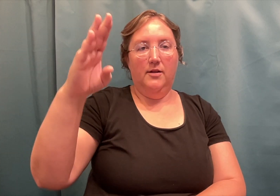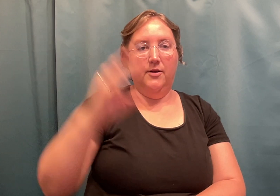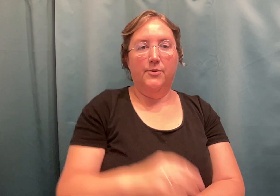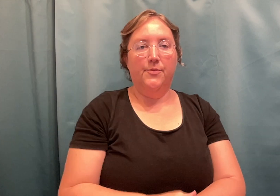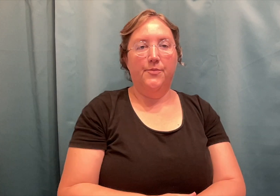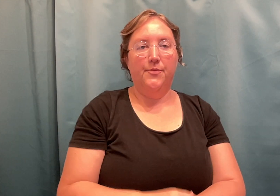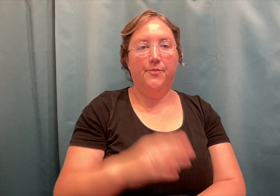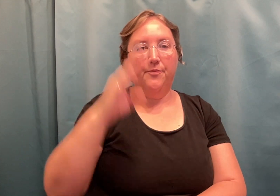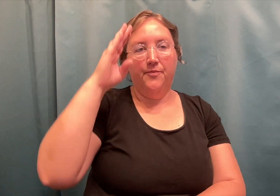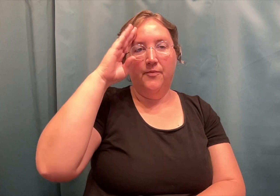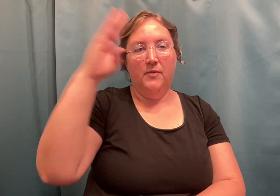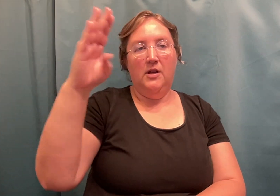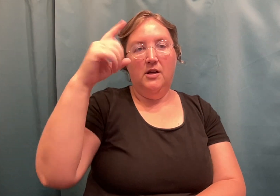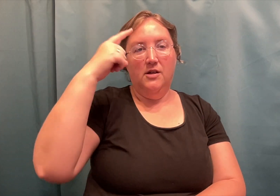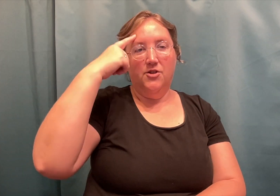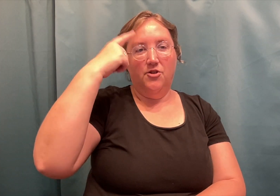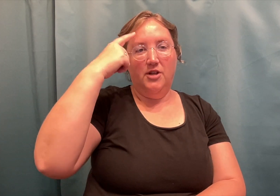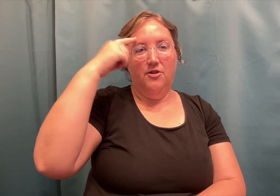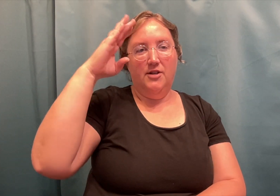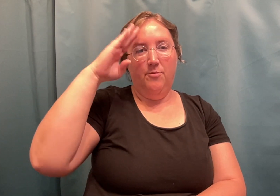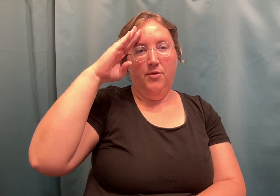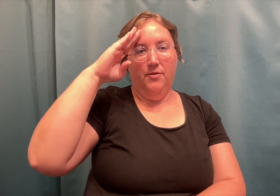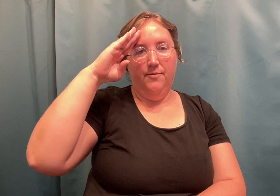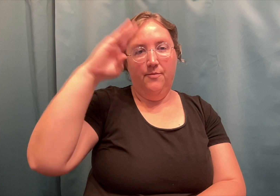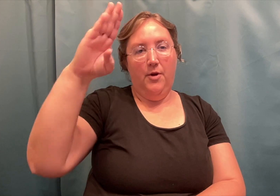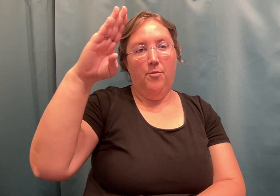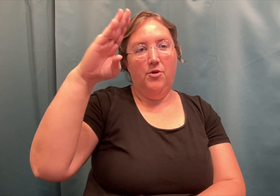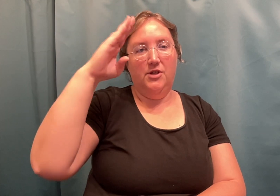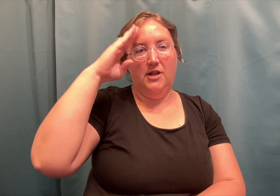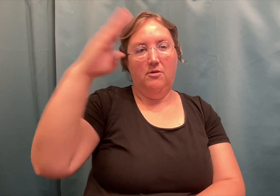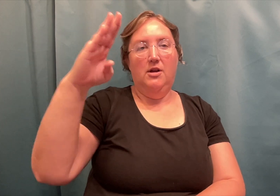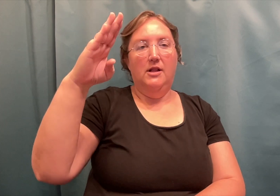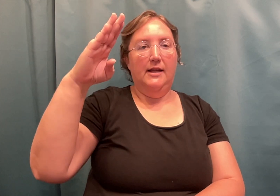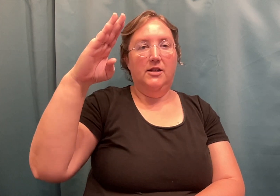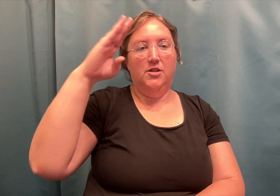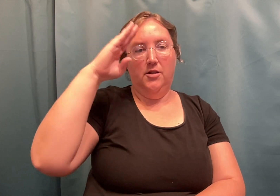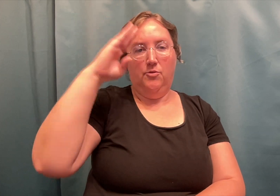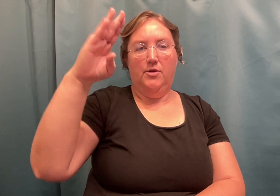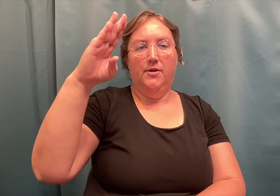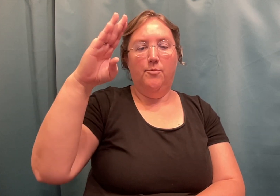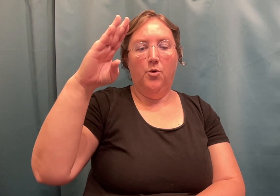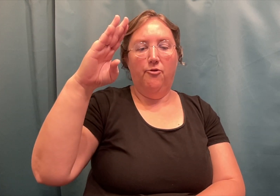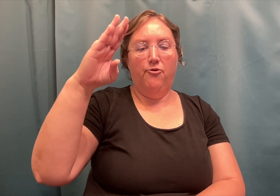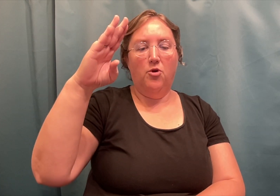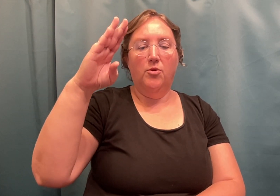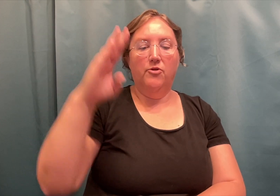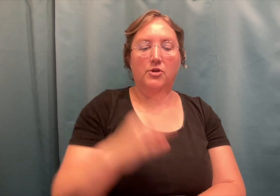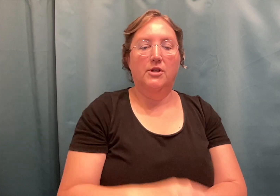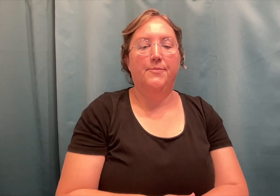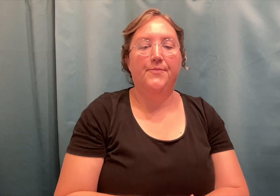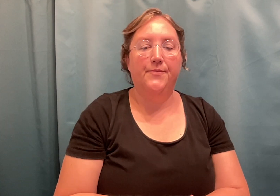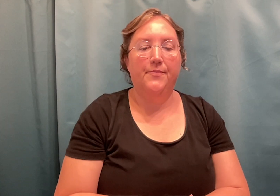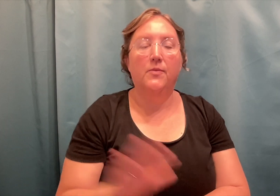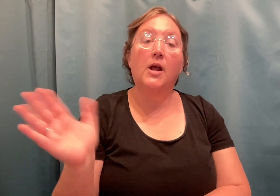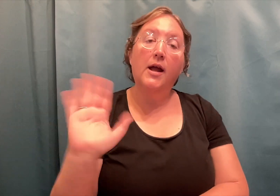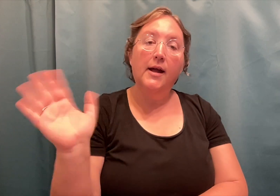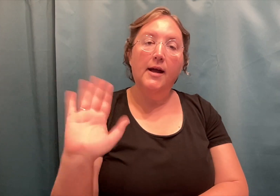Hello. Starts at your temple, pushes out like a salute, more formal version.